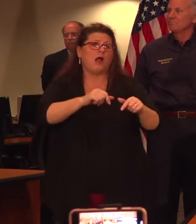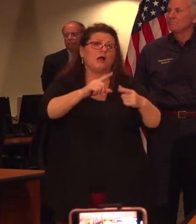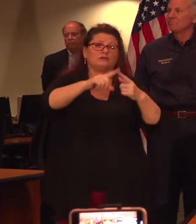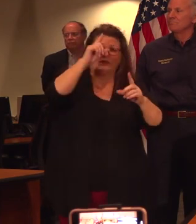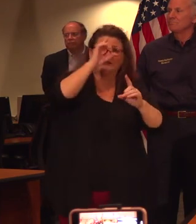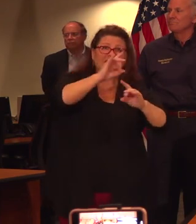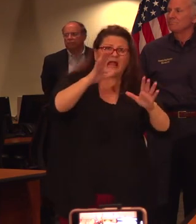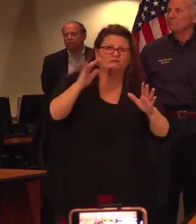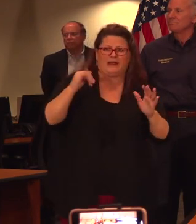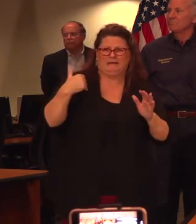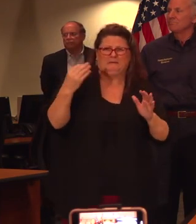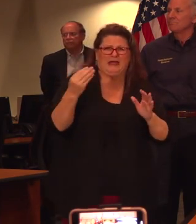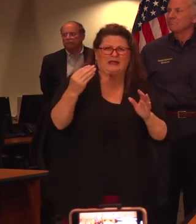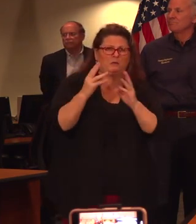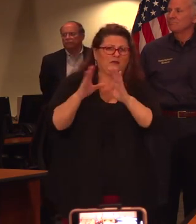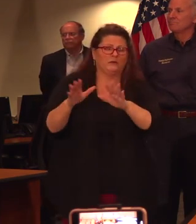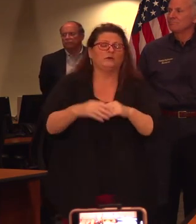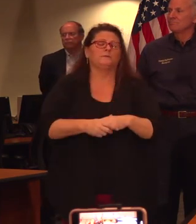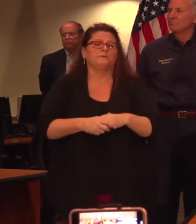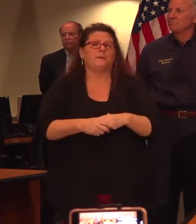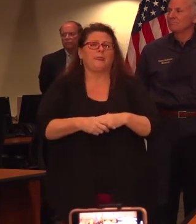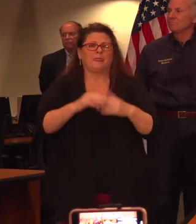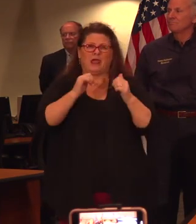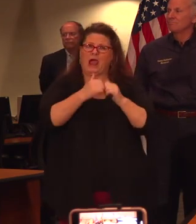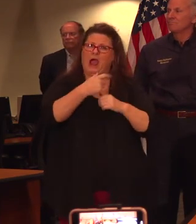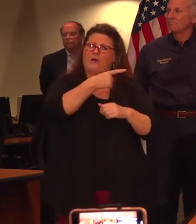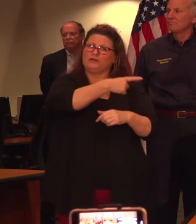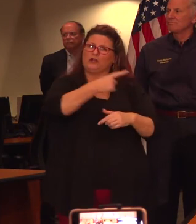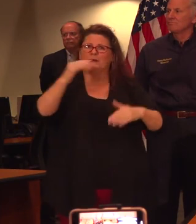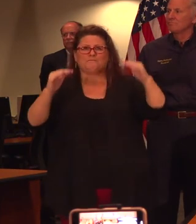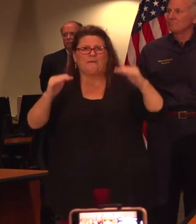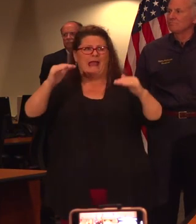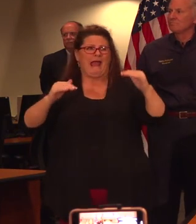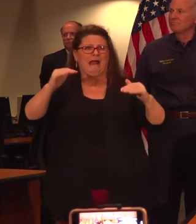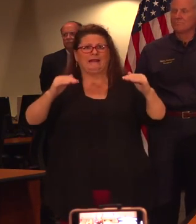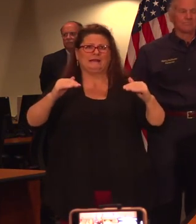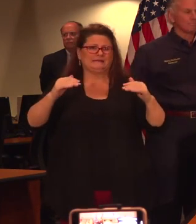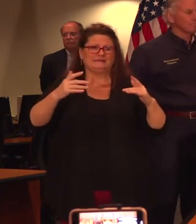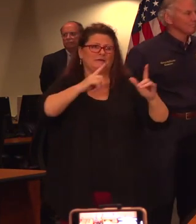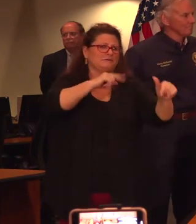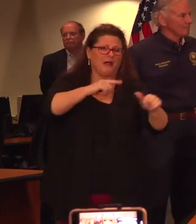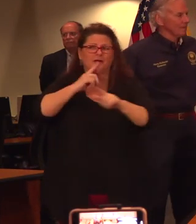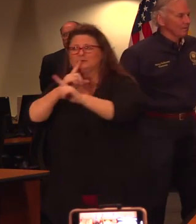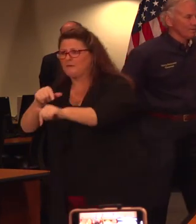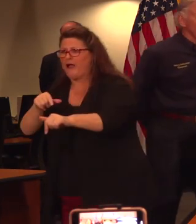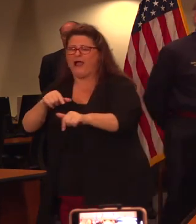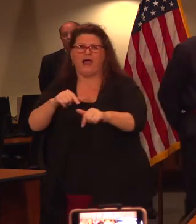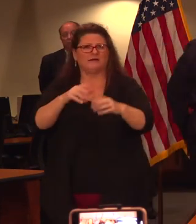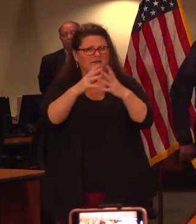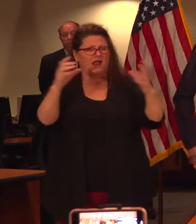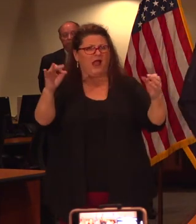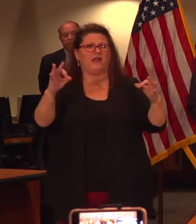disasters that we saw this week weather-wise? So can you talk to me about kind of balancing those challenges and how you're trying to respond to the disaster in this era?